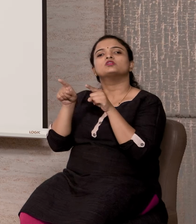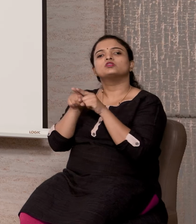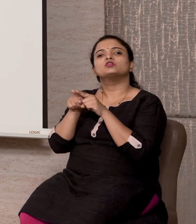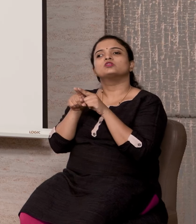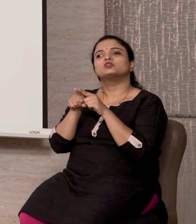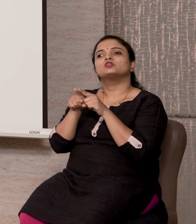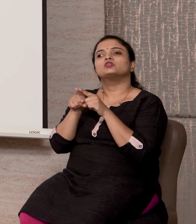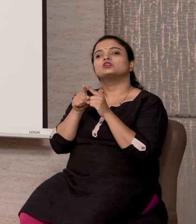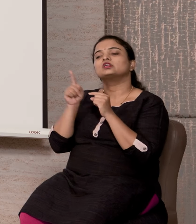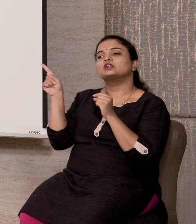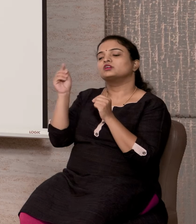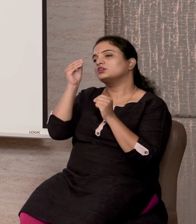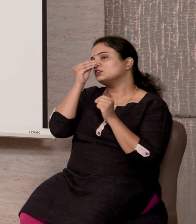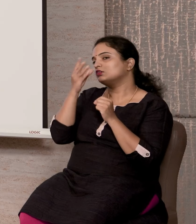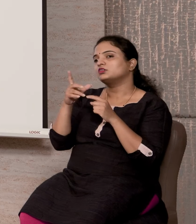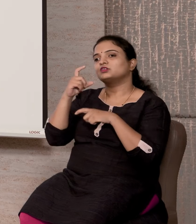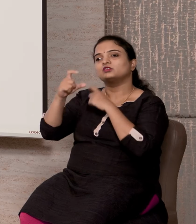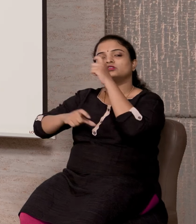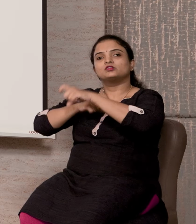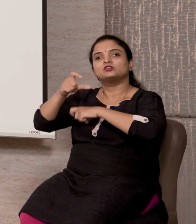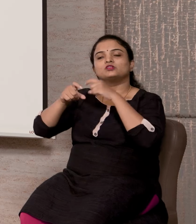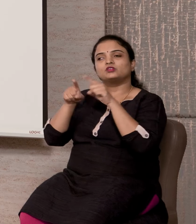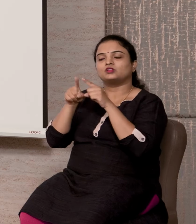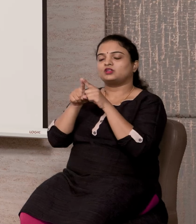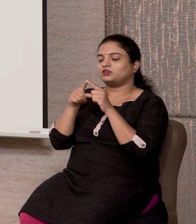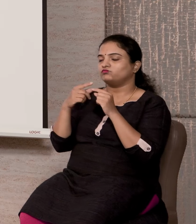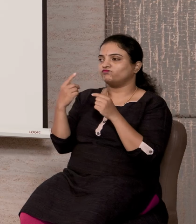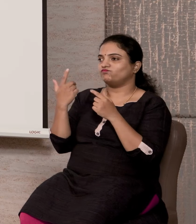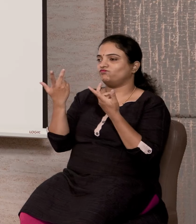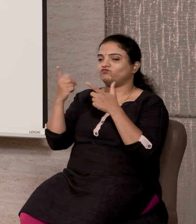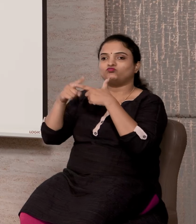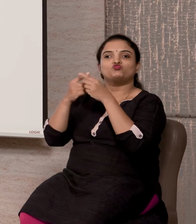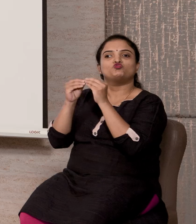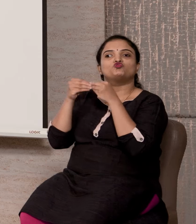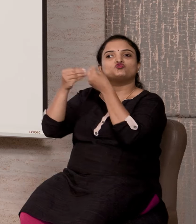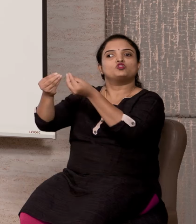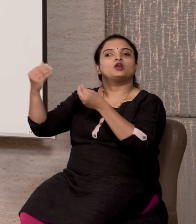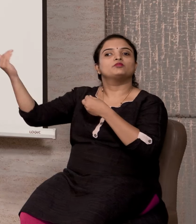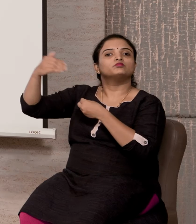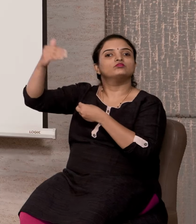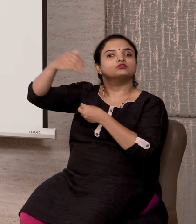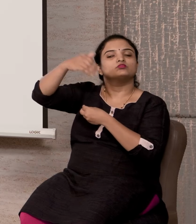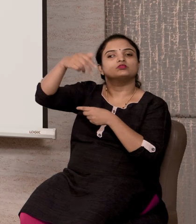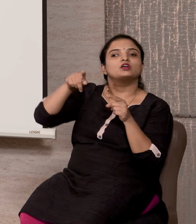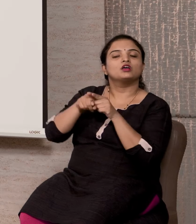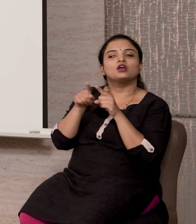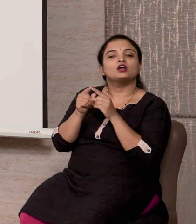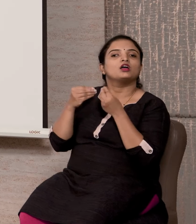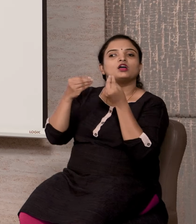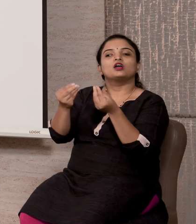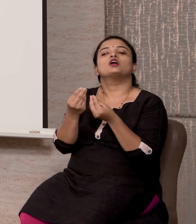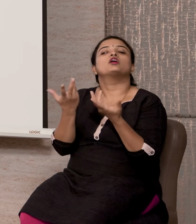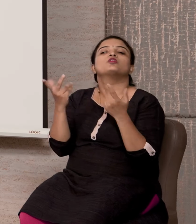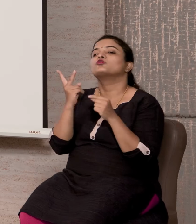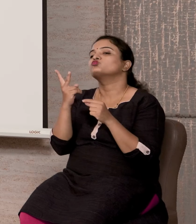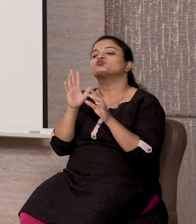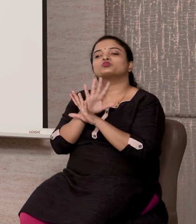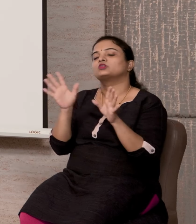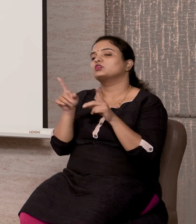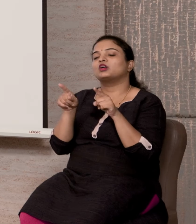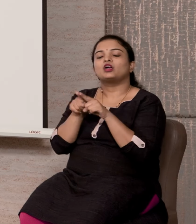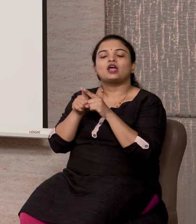felt that it is easy for their company to recruit accessibility professionals, right? Of course, companies want to build an inclusive environment. They want to